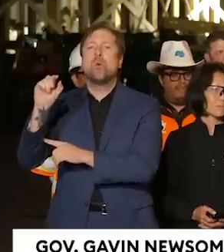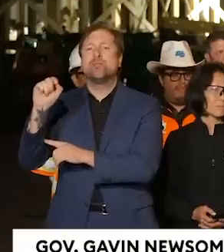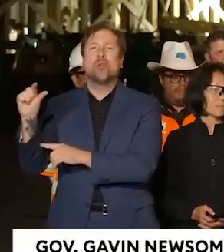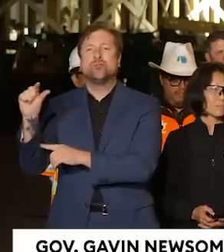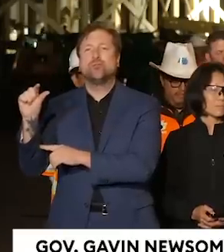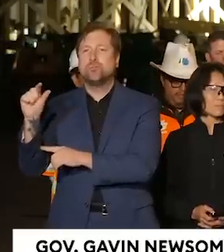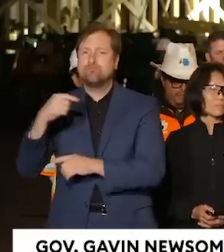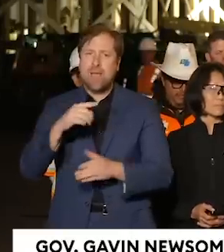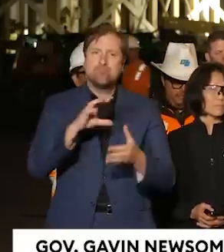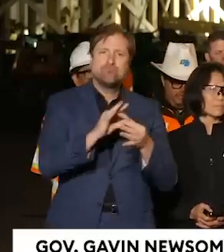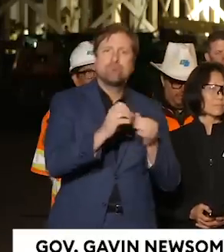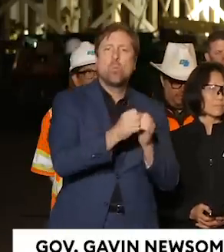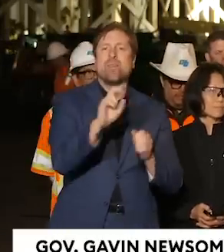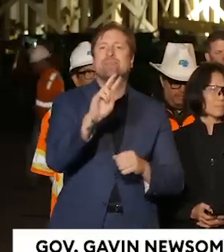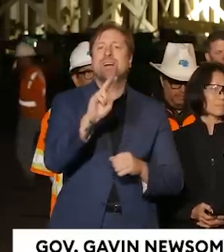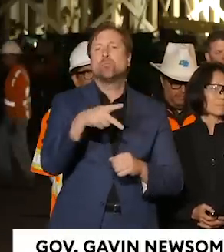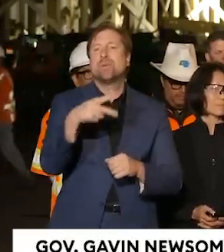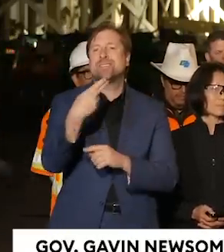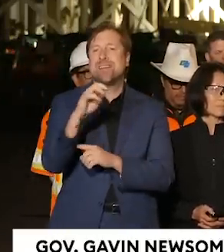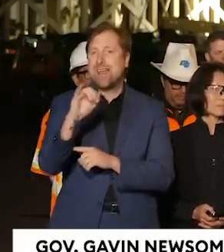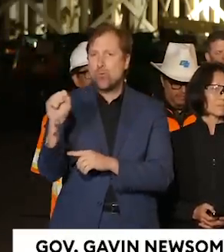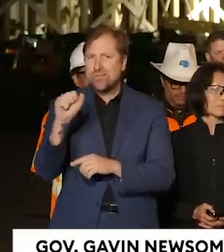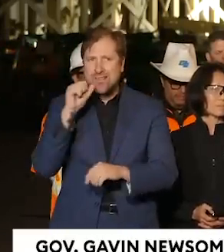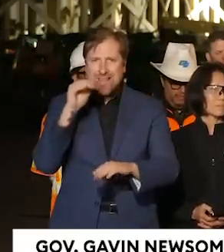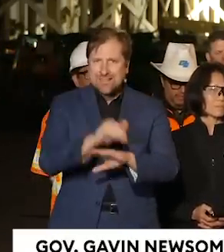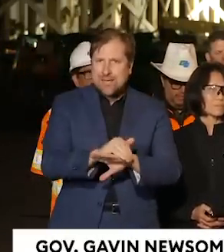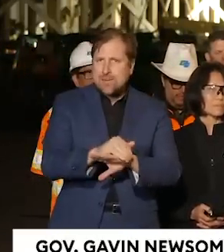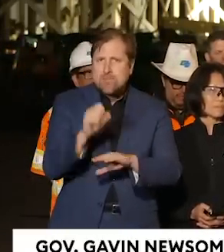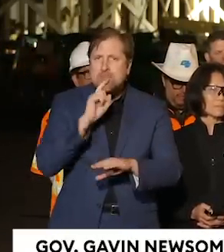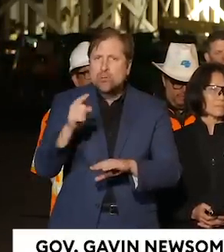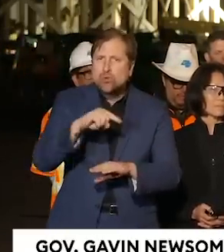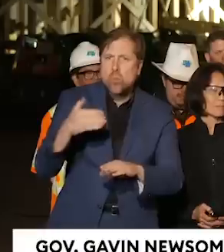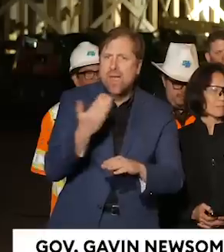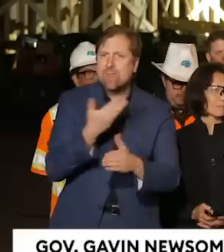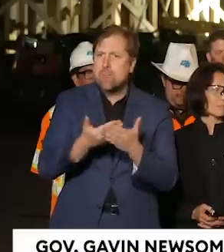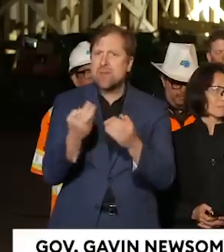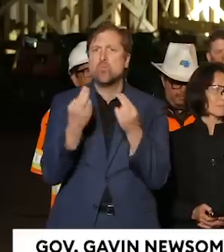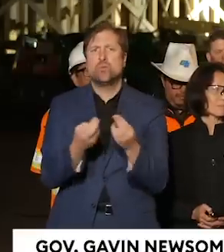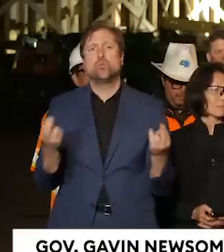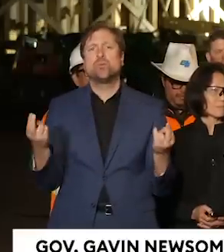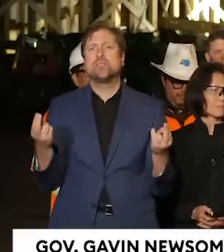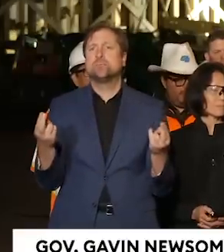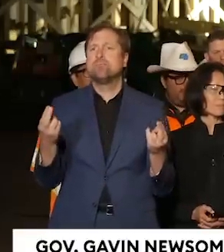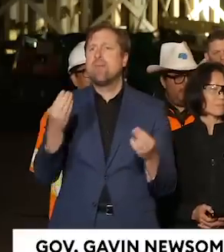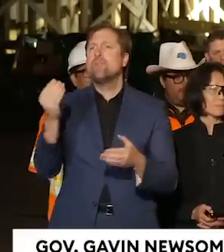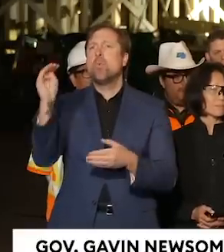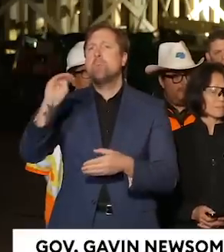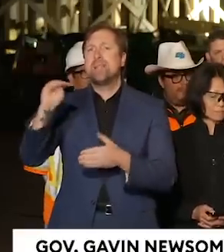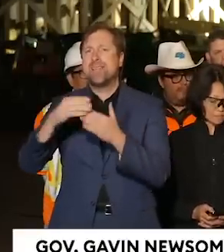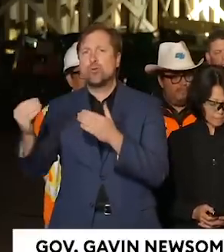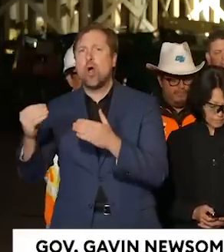I spoke to Vice President Harris last night. They made sure that we had the resources, delivering several $1 million